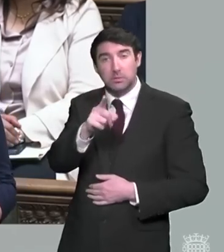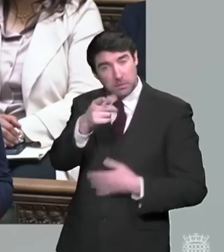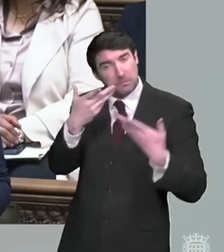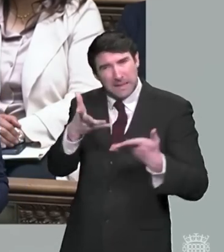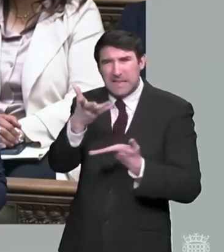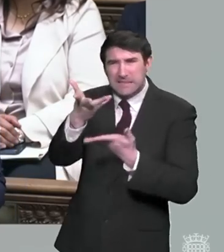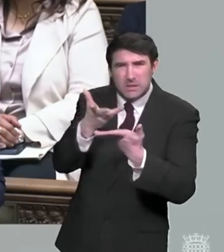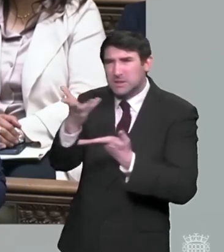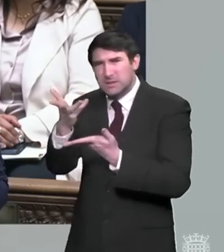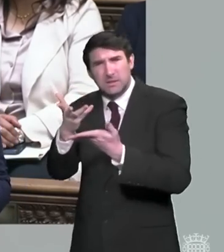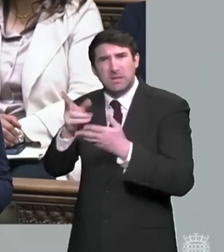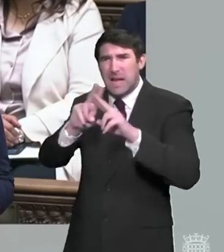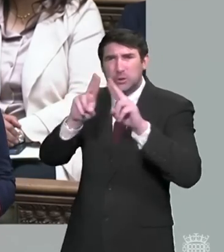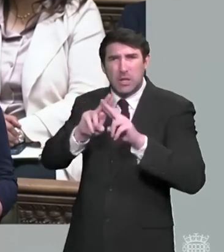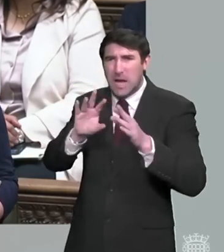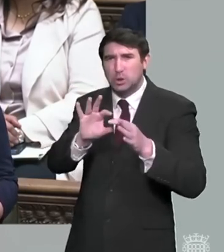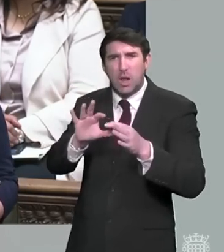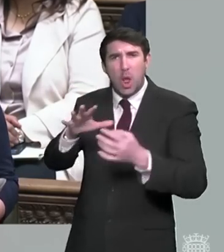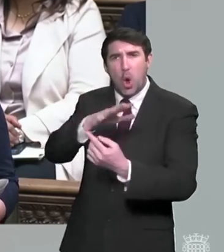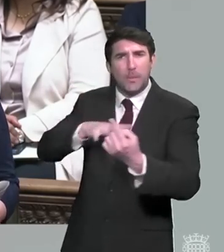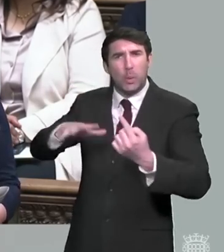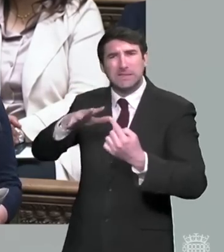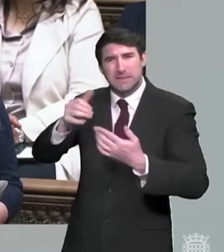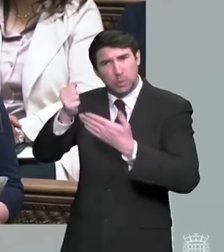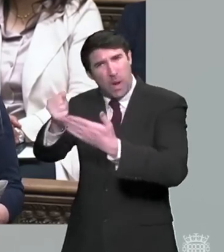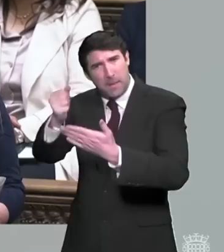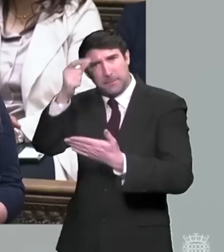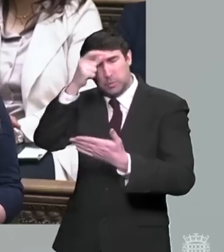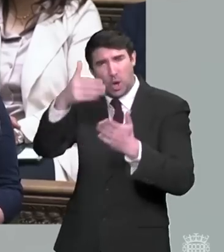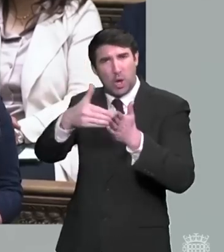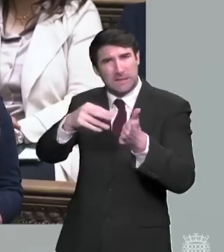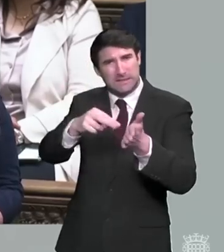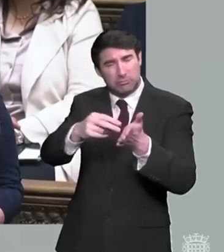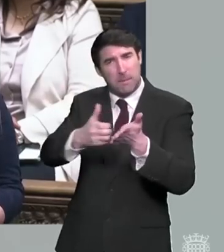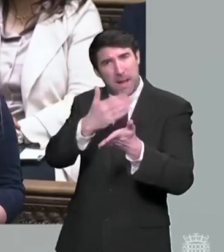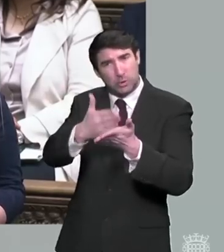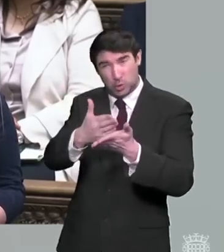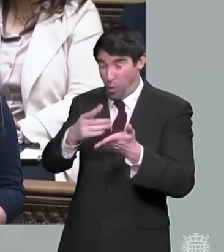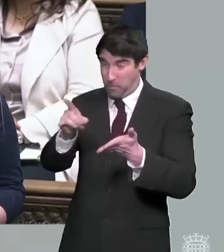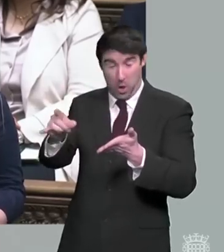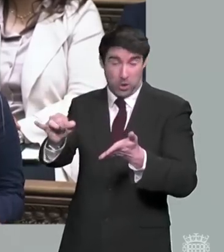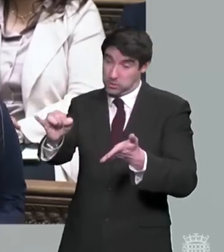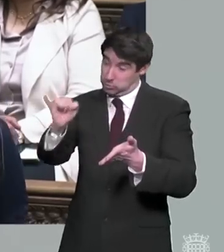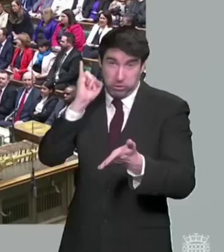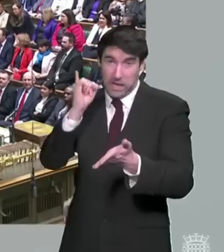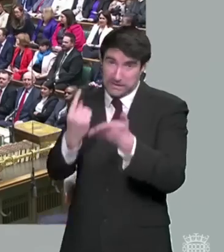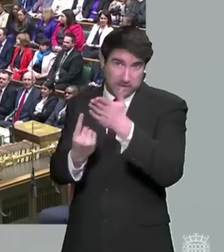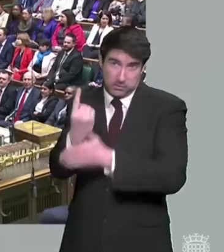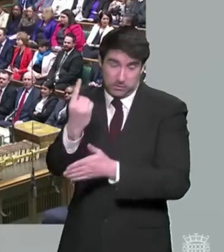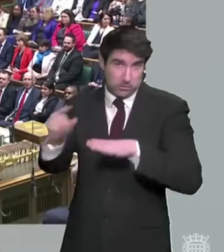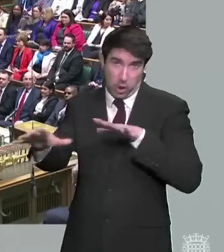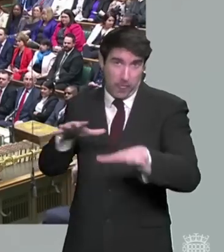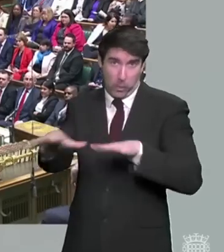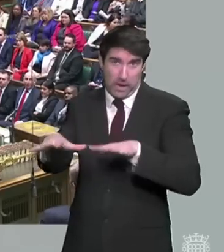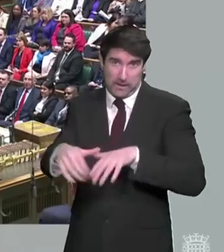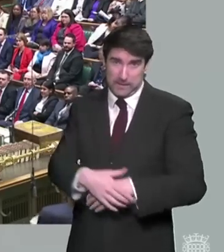having with his international counterparts to ensure our response meets the scale of this crisis? Prime Minister. Can